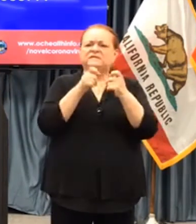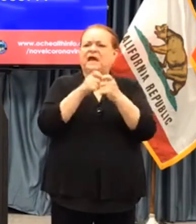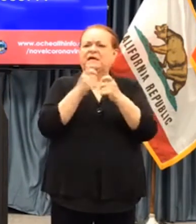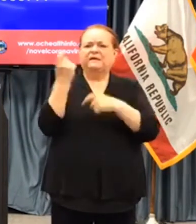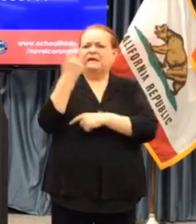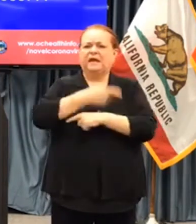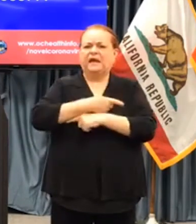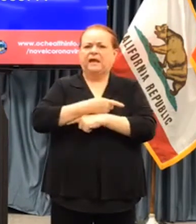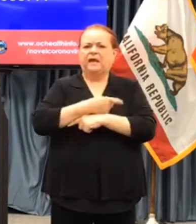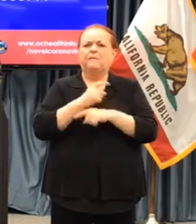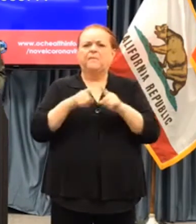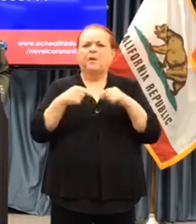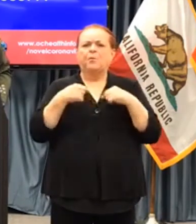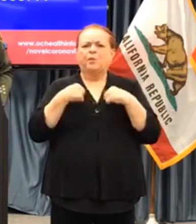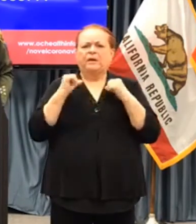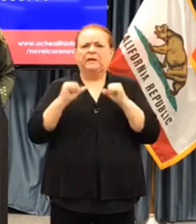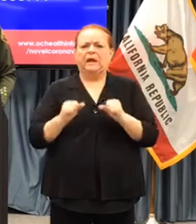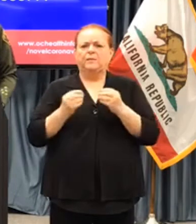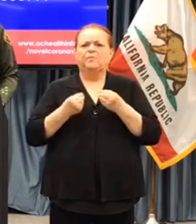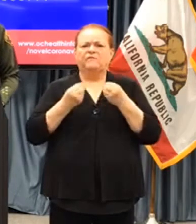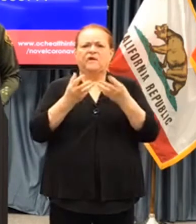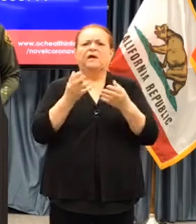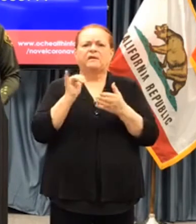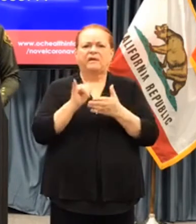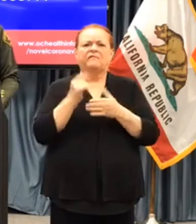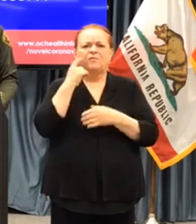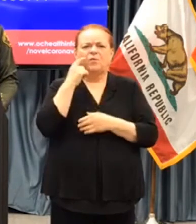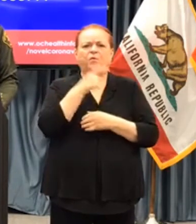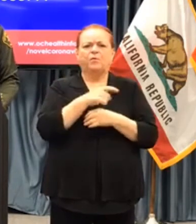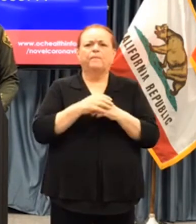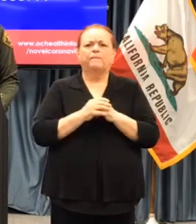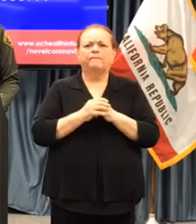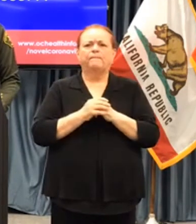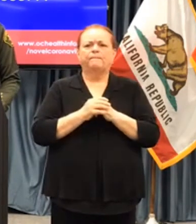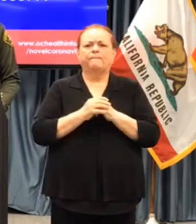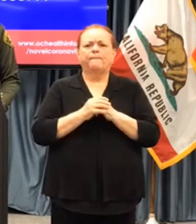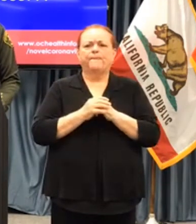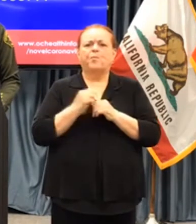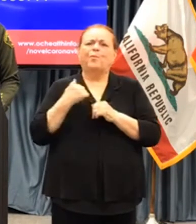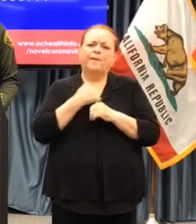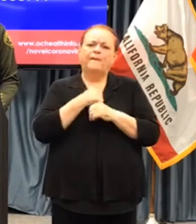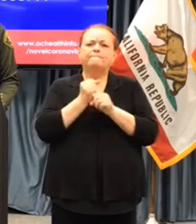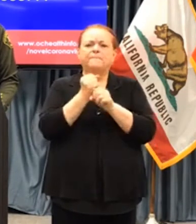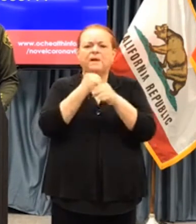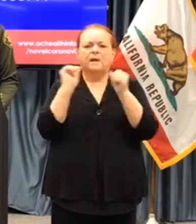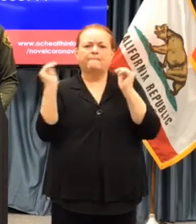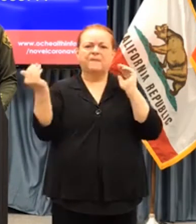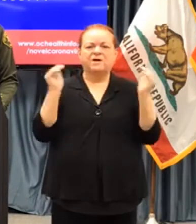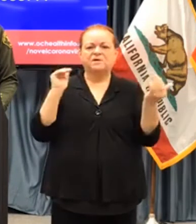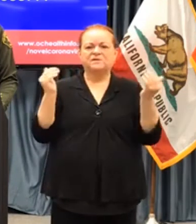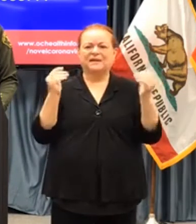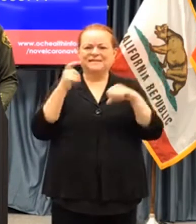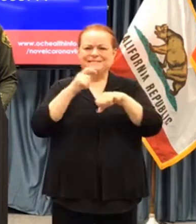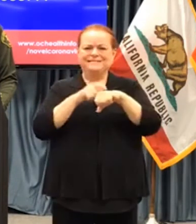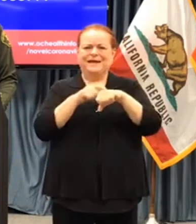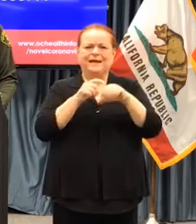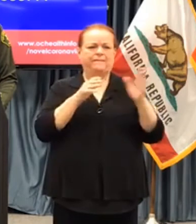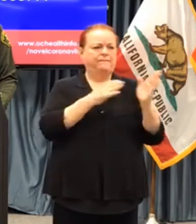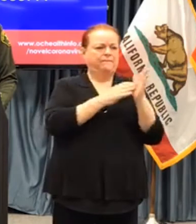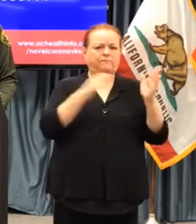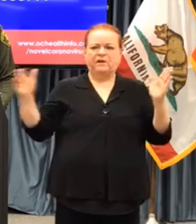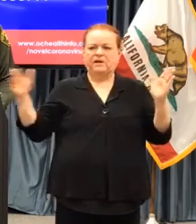We can follow up and get that exact period for you, but it is a comparison between two identical time periods year to